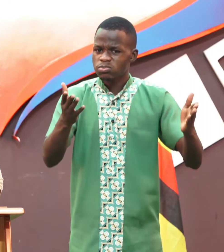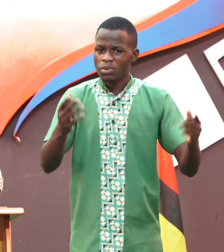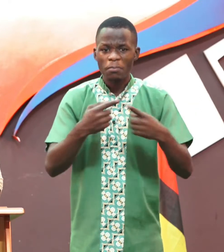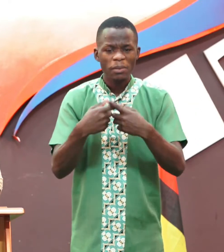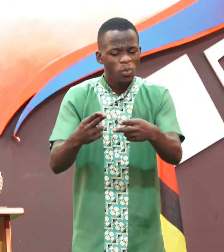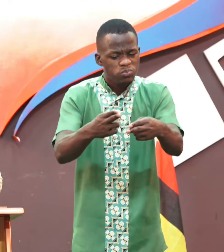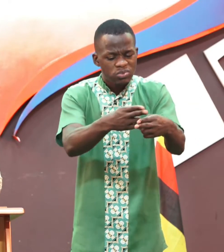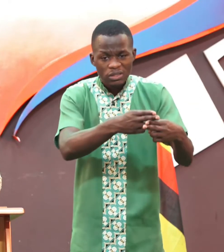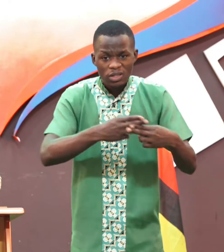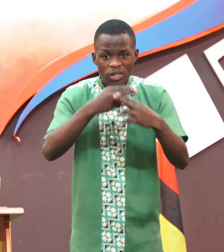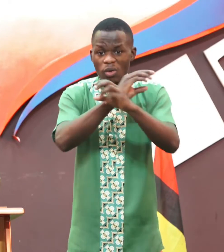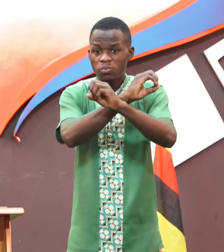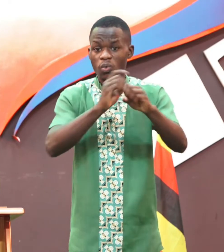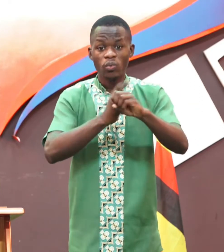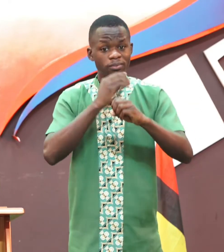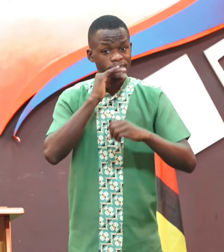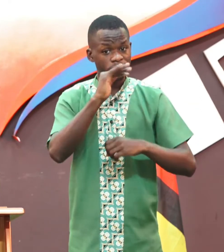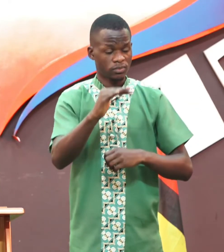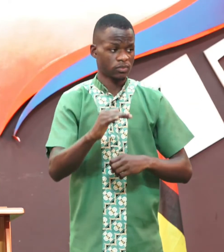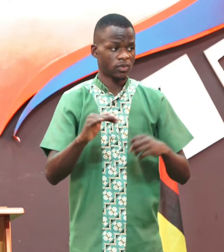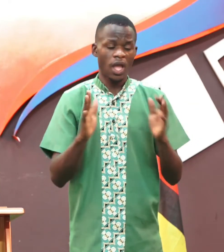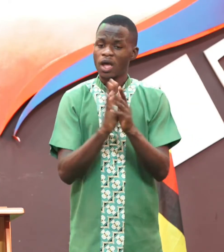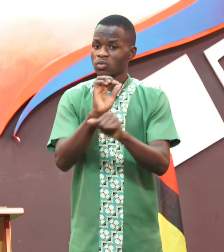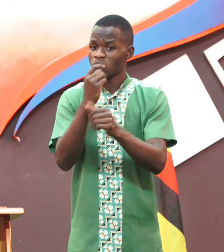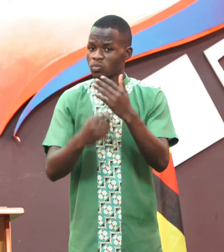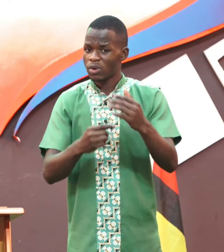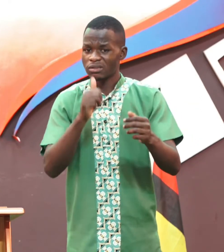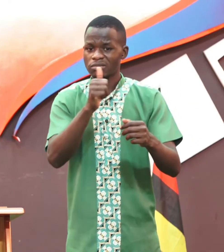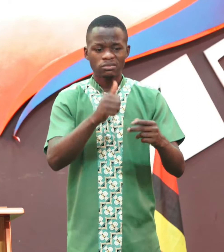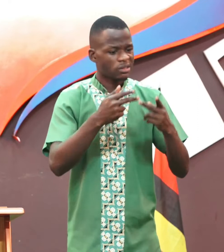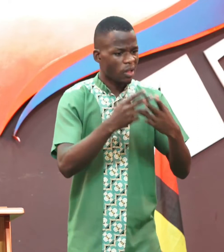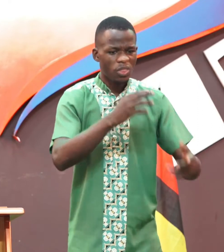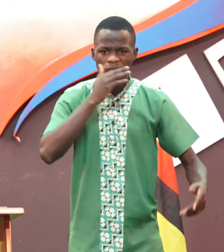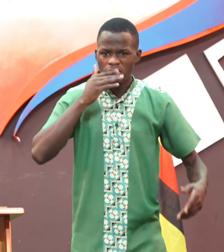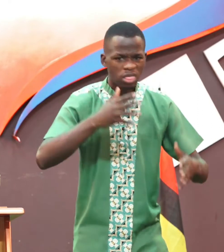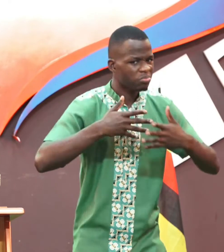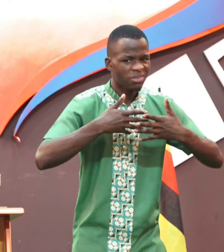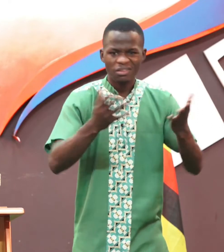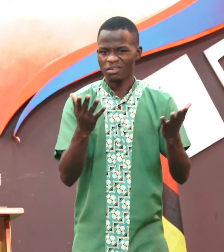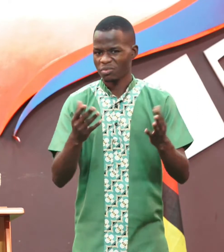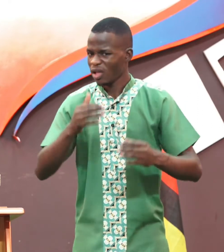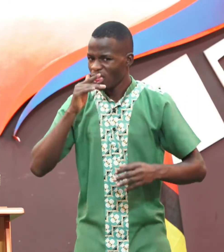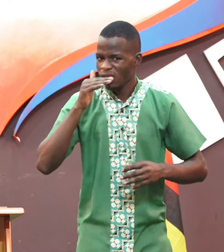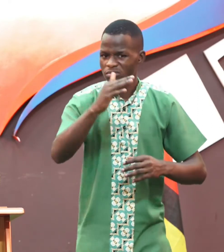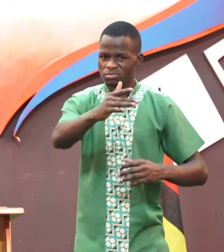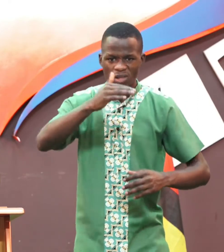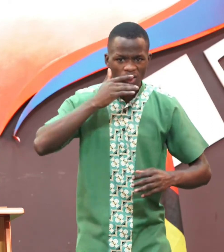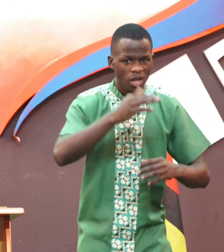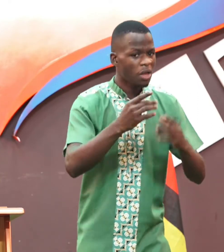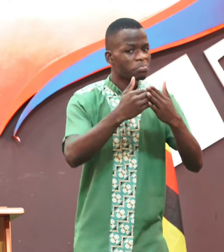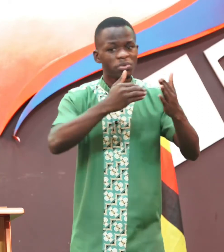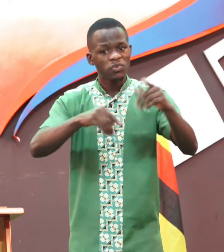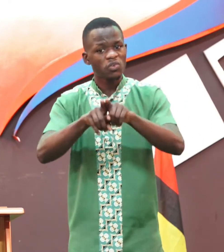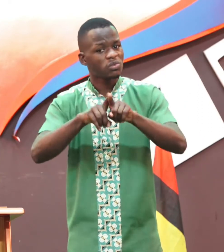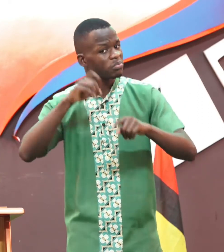many people who do not control themselves as they speak. Ng'oli amala googera nga tafuddeeyo. They speak without any caution. Nga